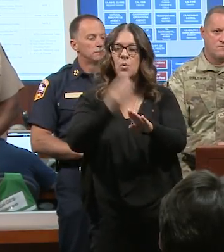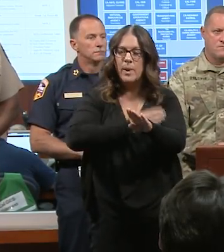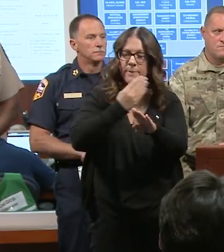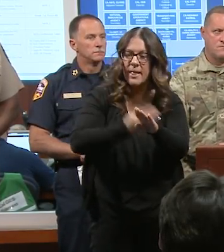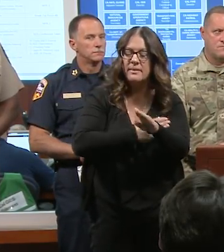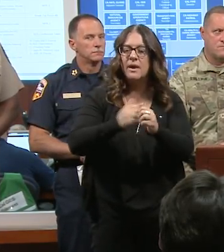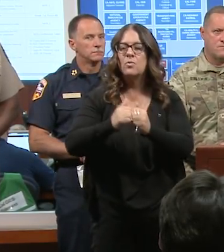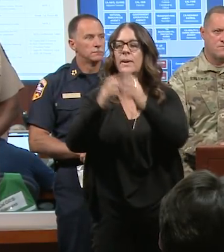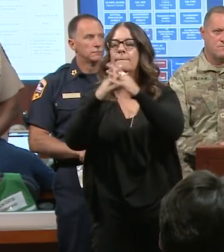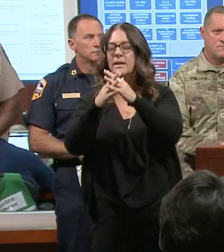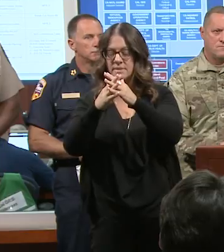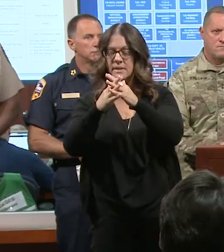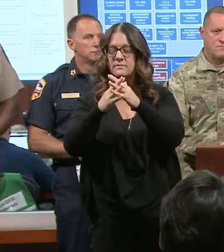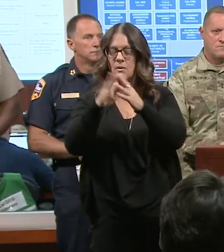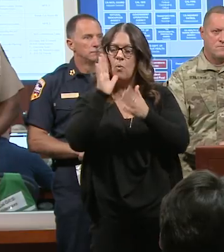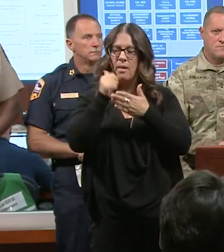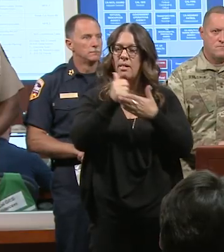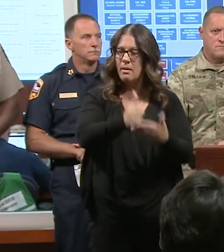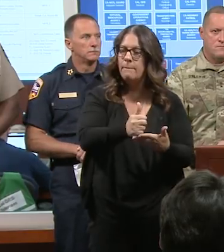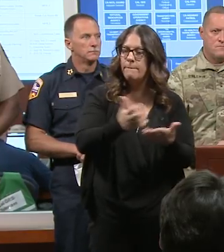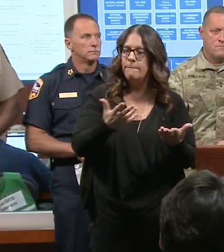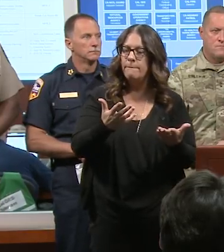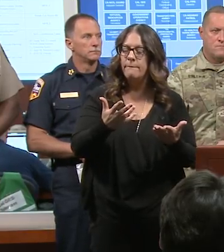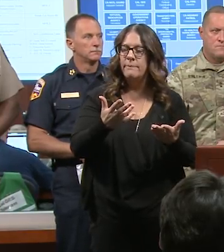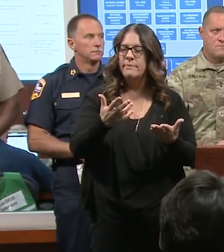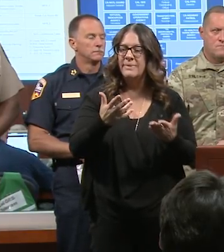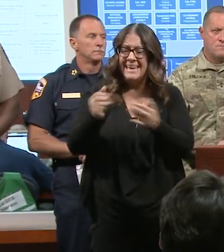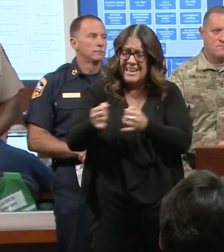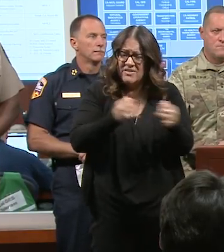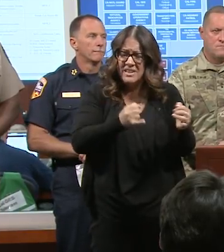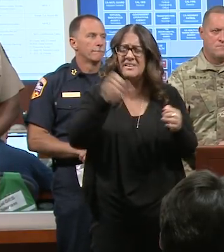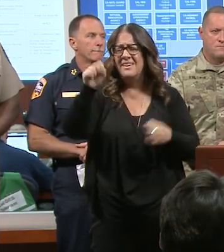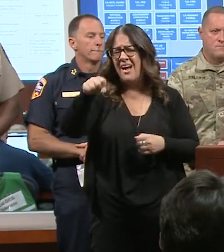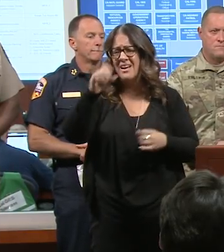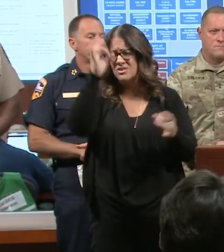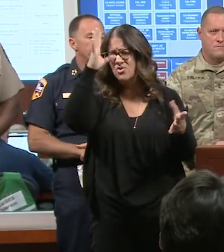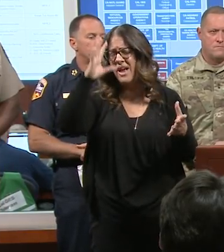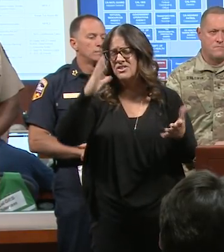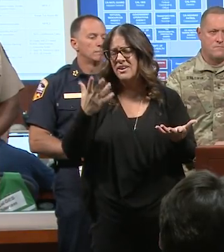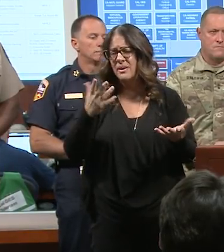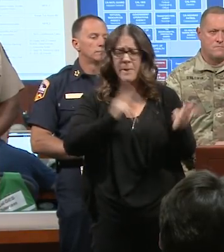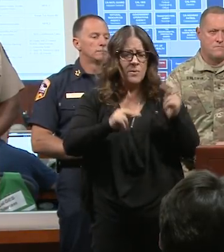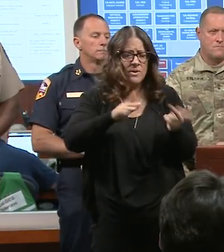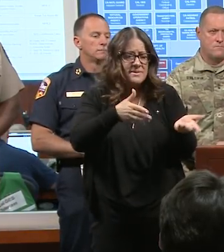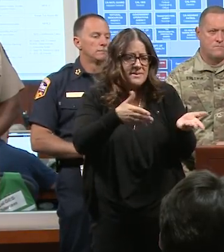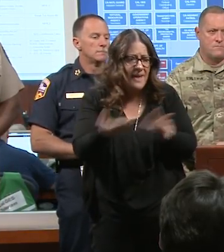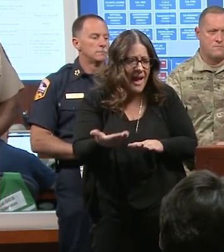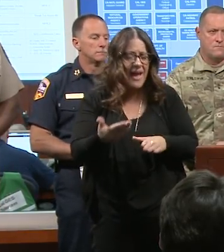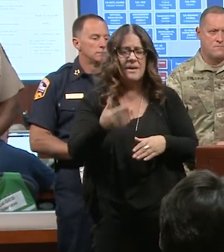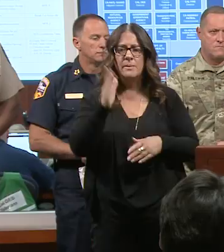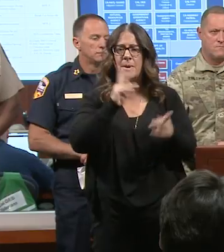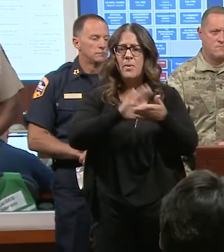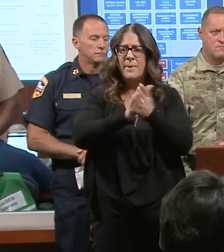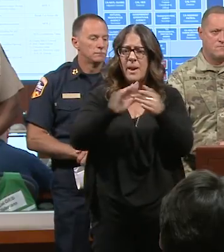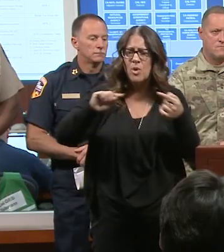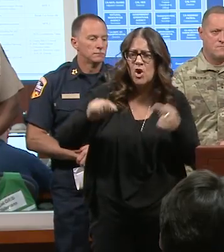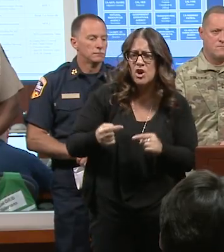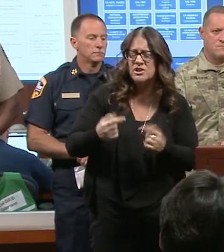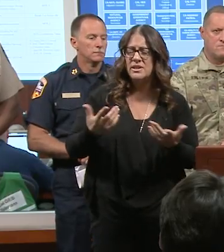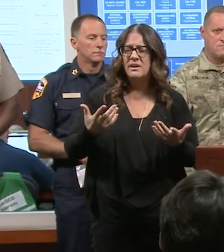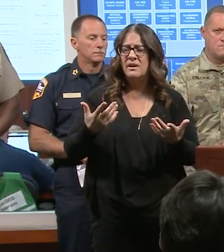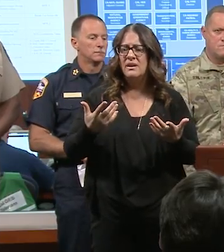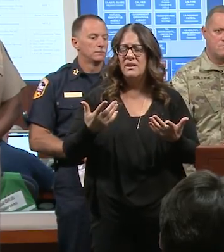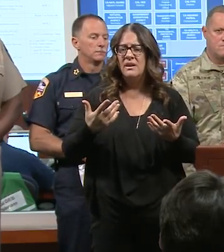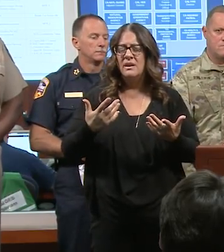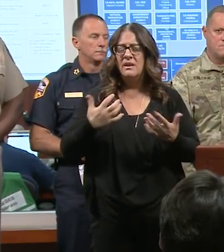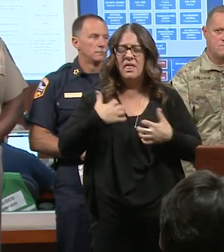that will also help. Individually, there are great tragedies. People have died, people are injured, and their well-being and their